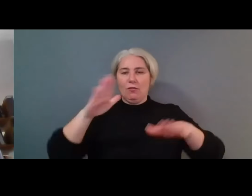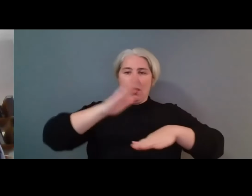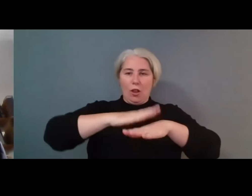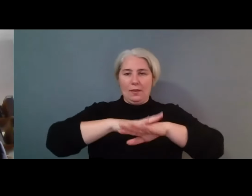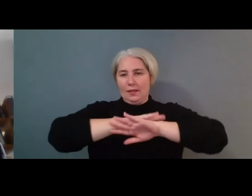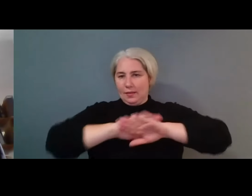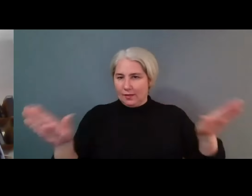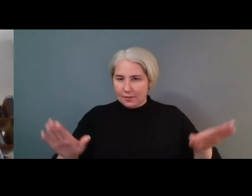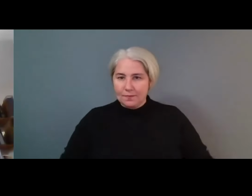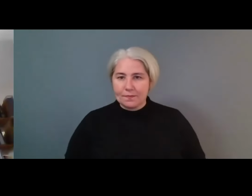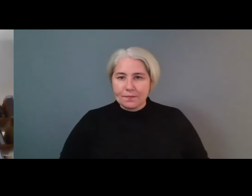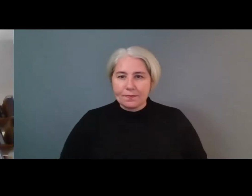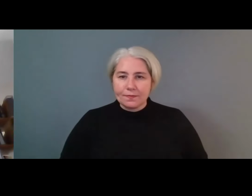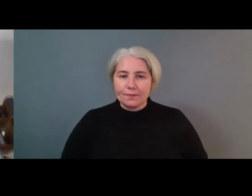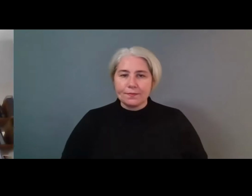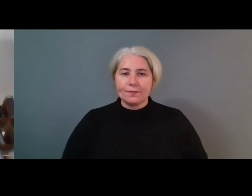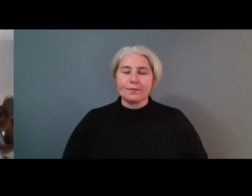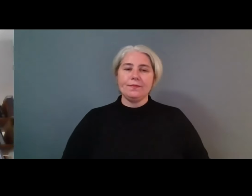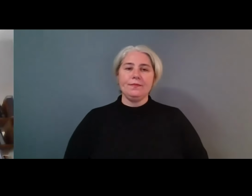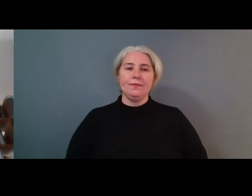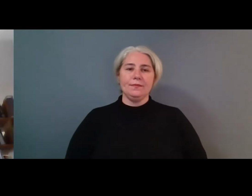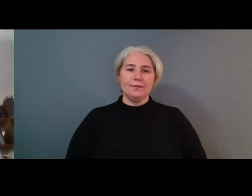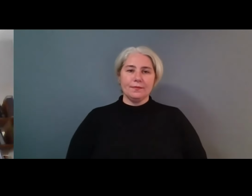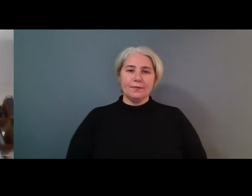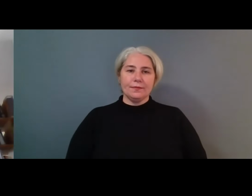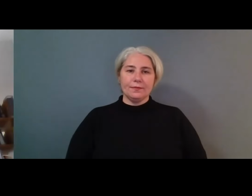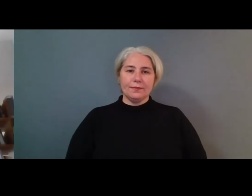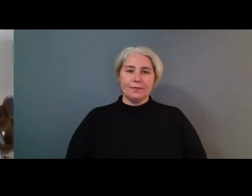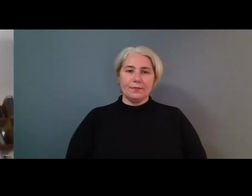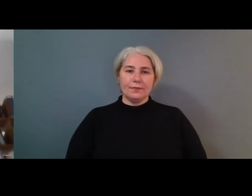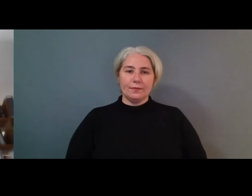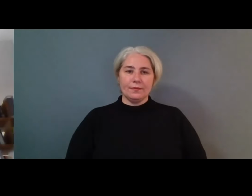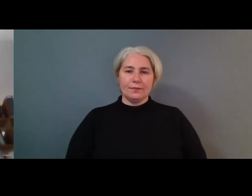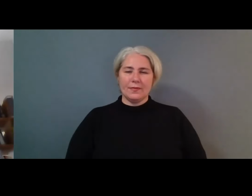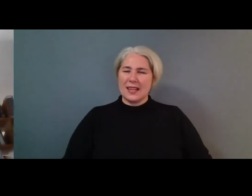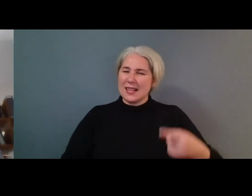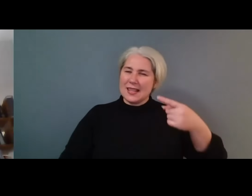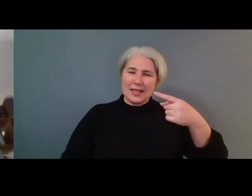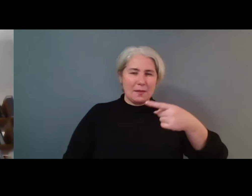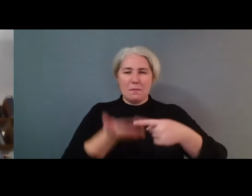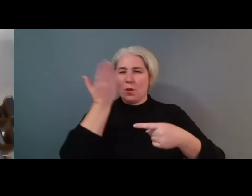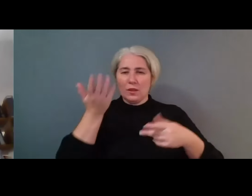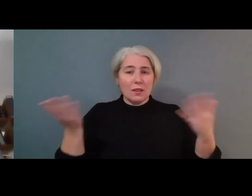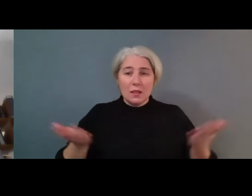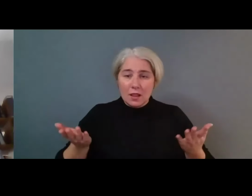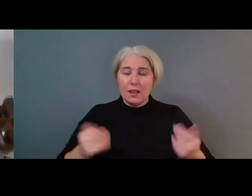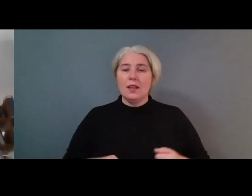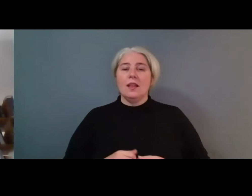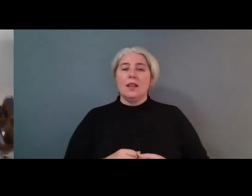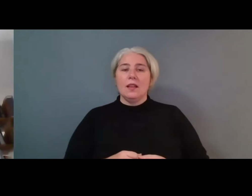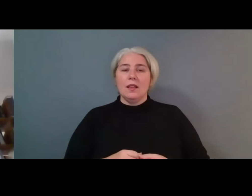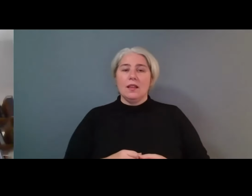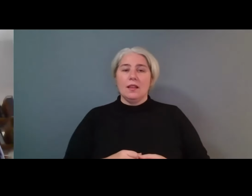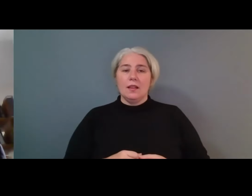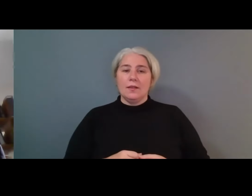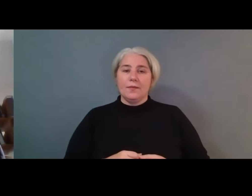what is also important is that the consultation is the people